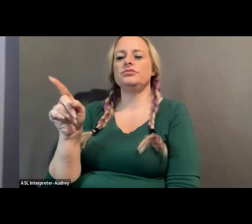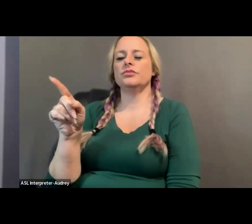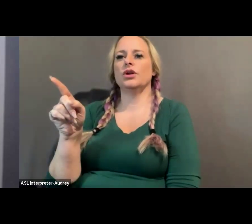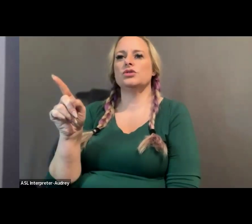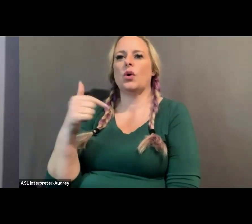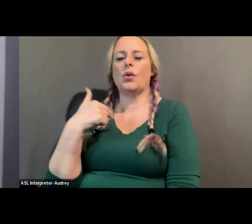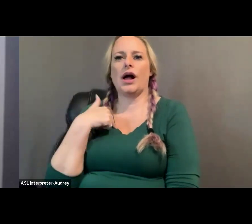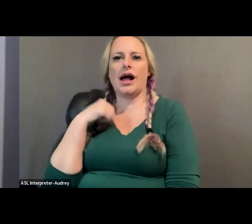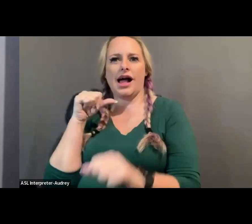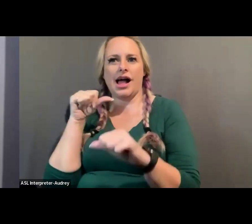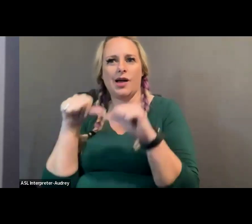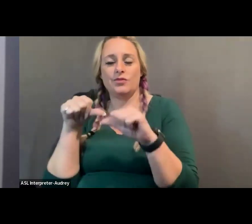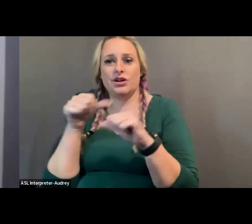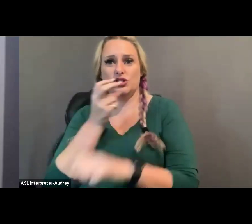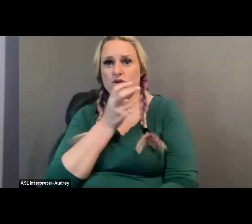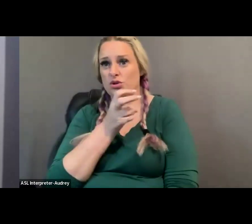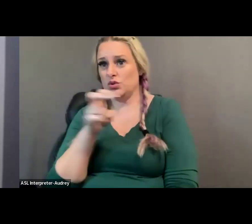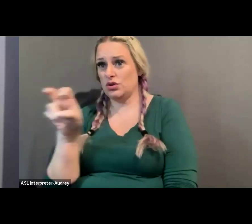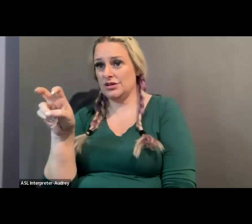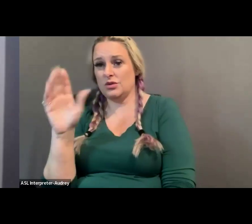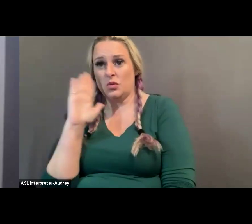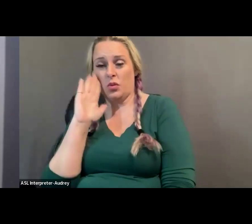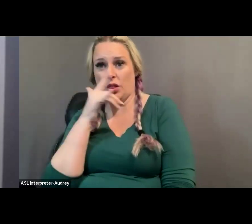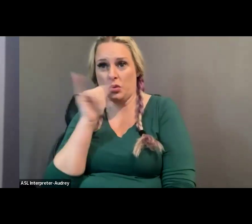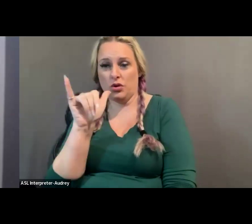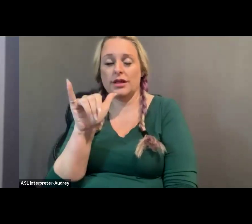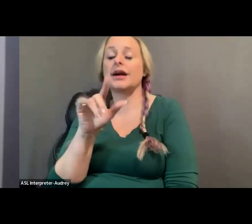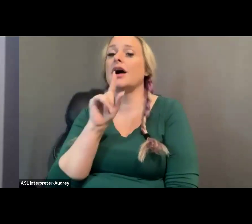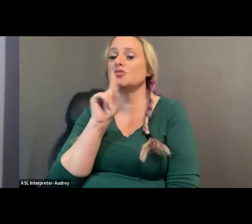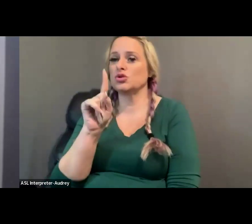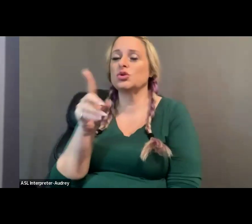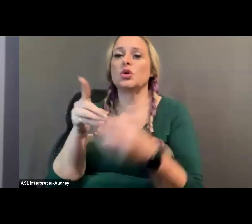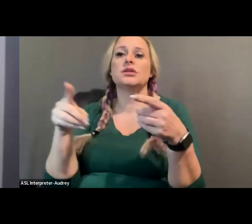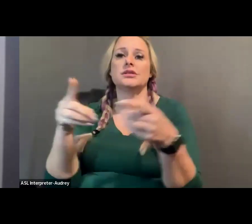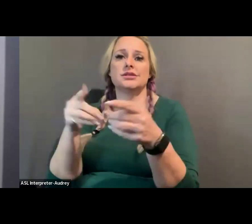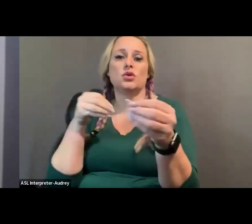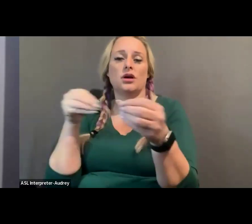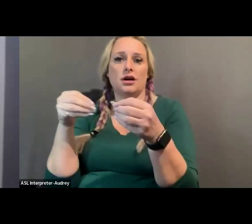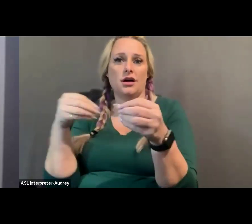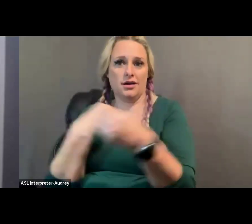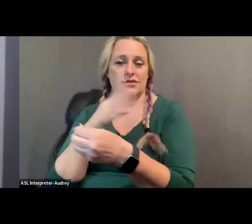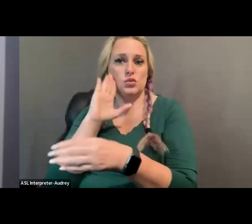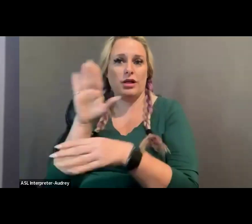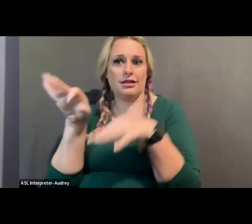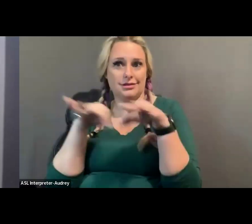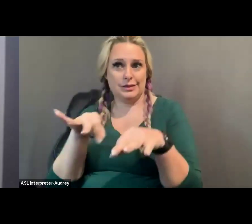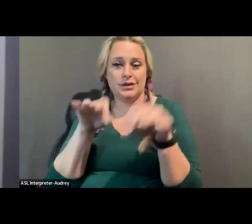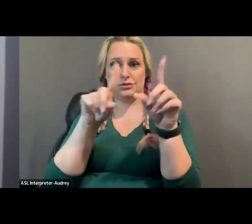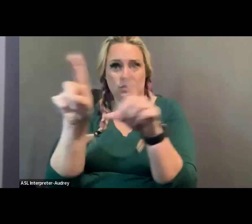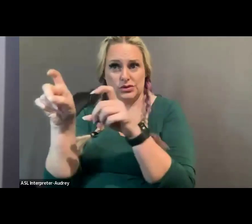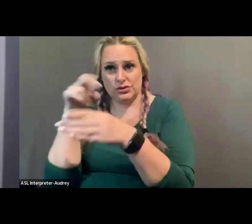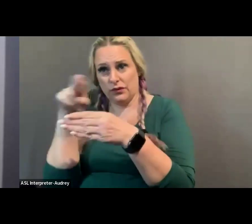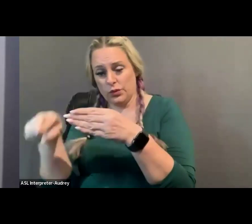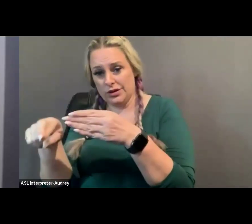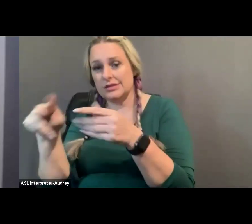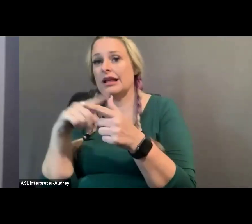I'm not exactly sure what the transition will be. I'm sure that there will be a communication that will talk about the results of the survey.